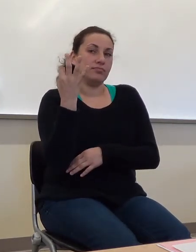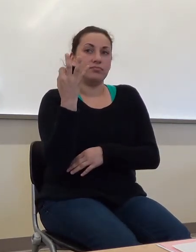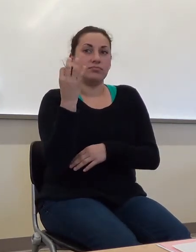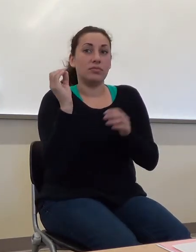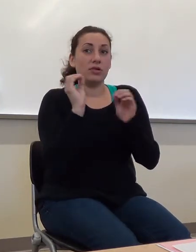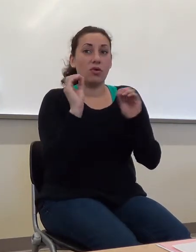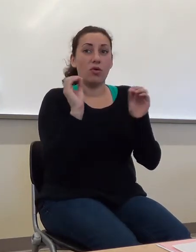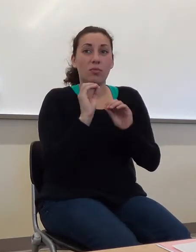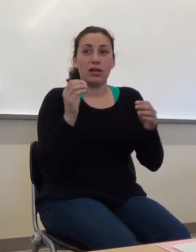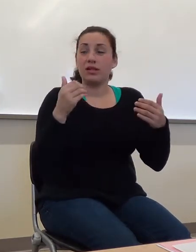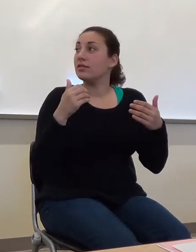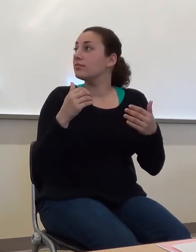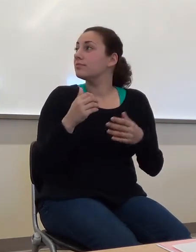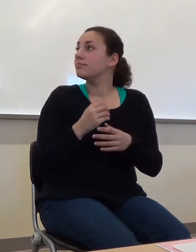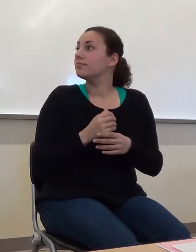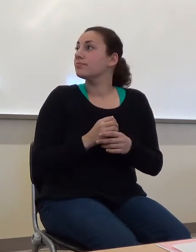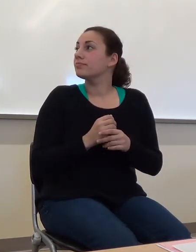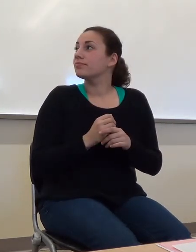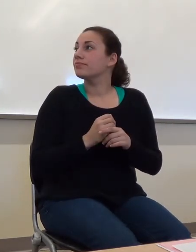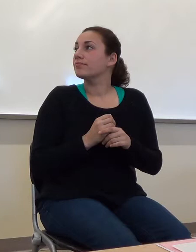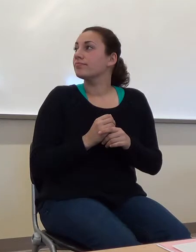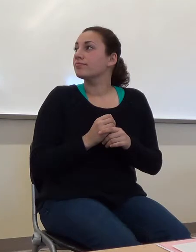that has a